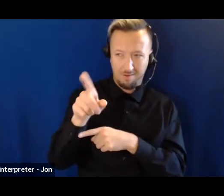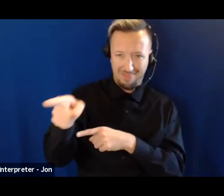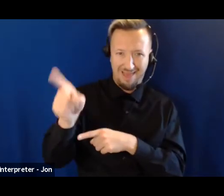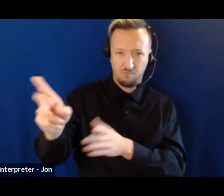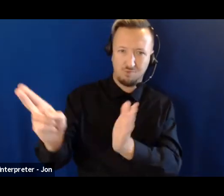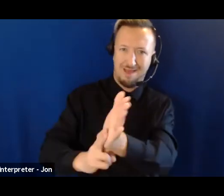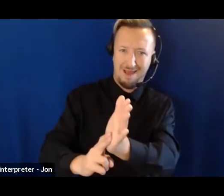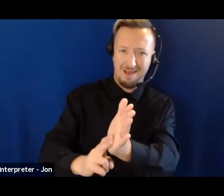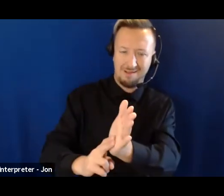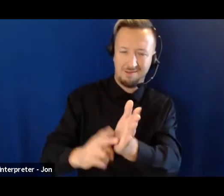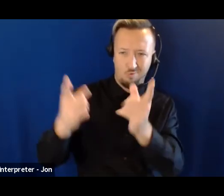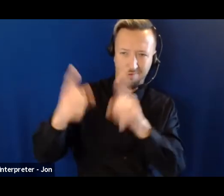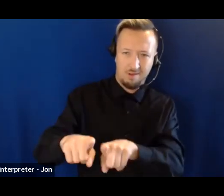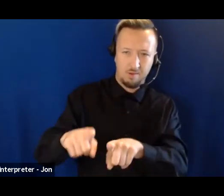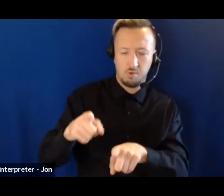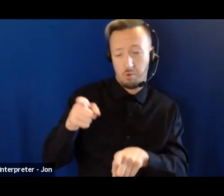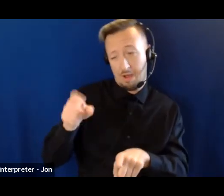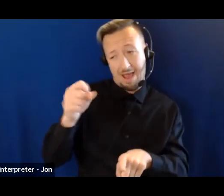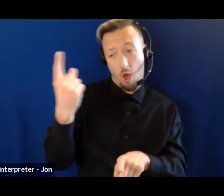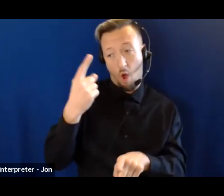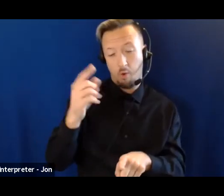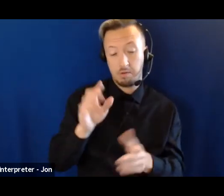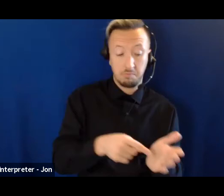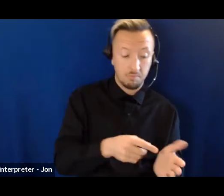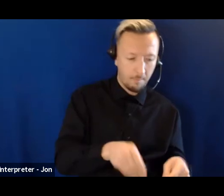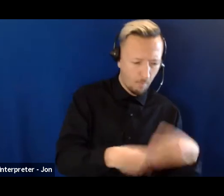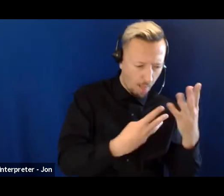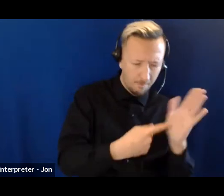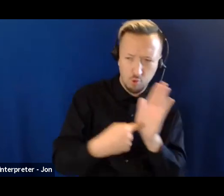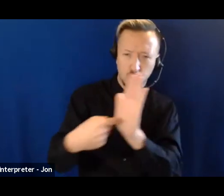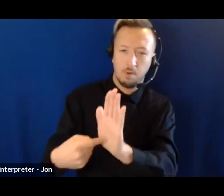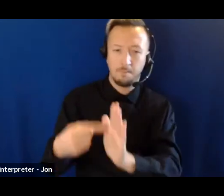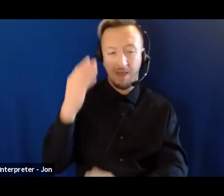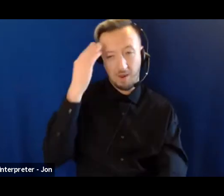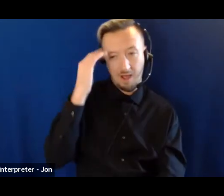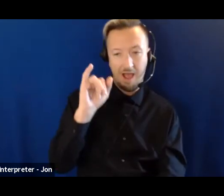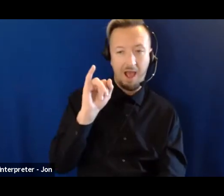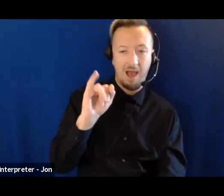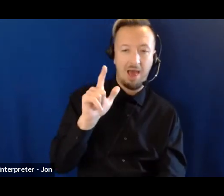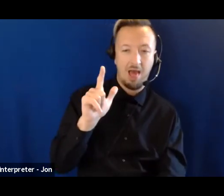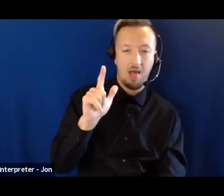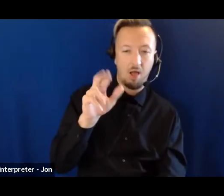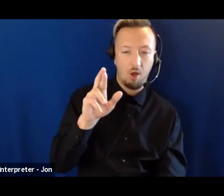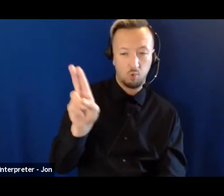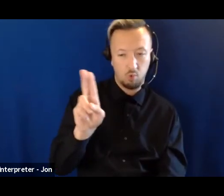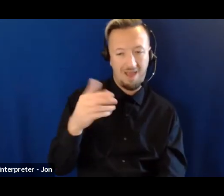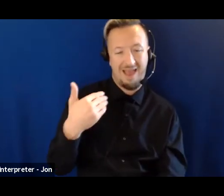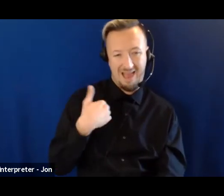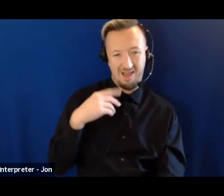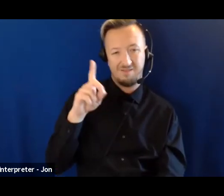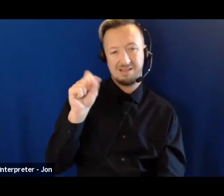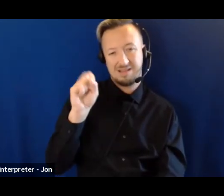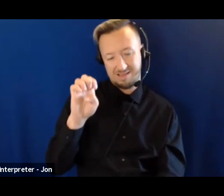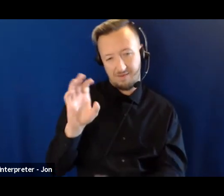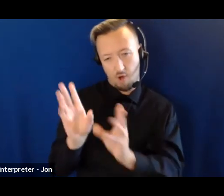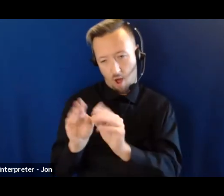that, show them the assurances. I know that ILRU has a DSE call, as well as, they have the SILCnet call